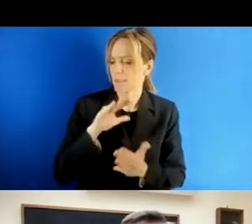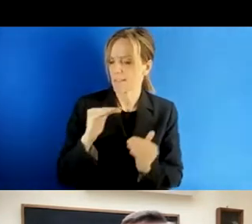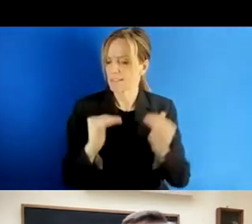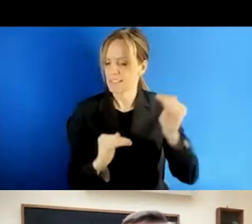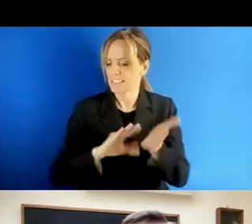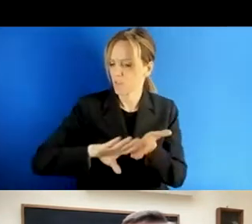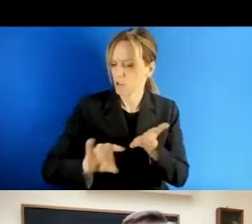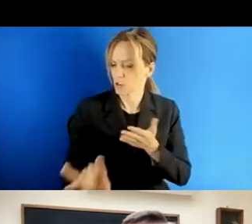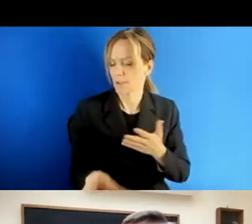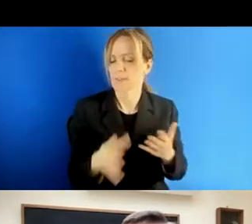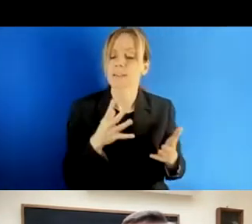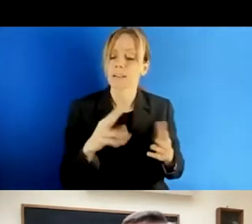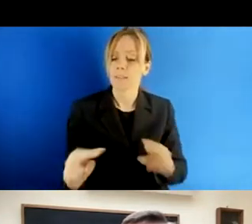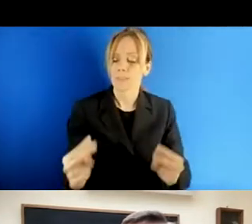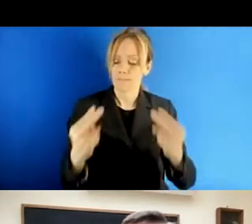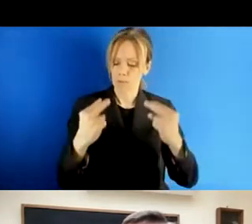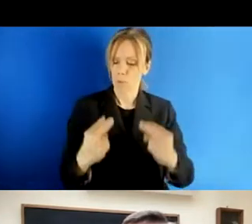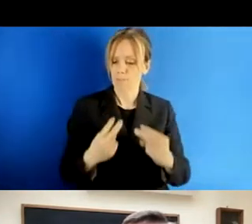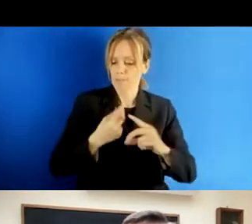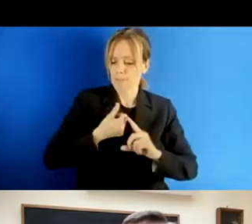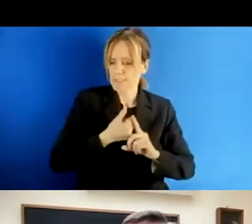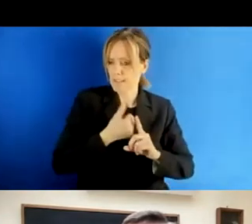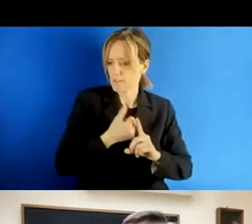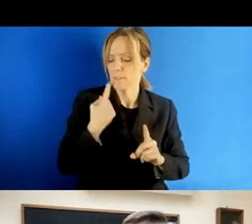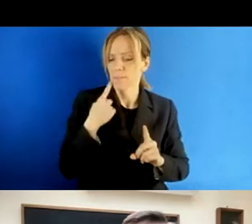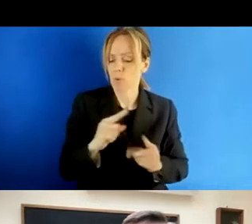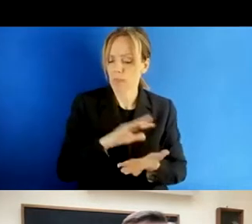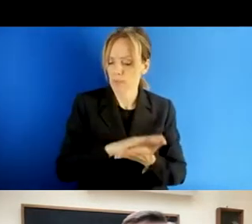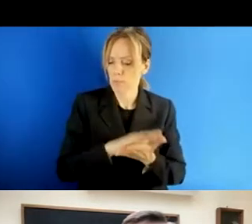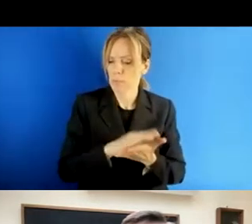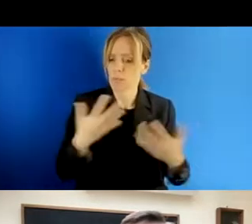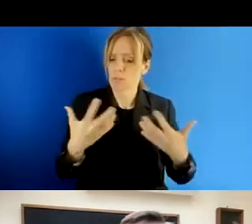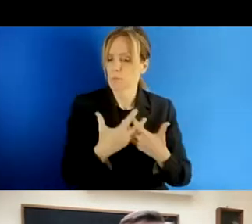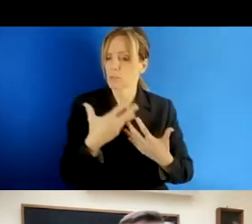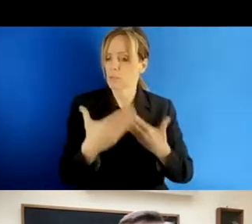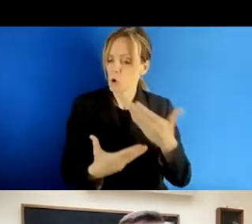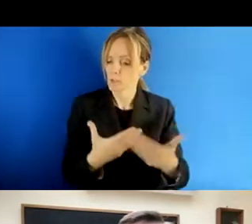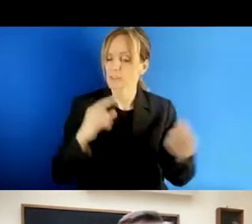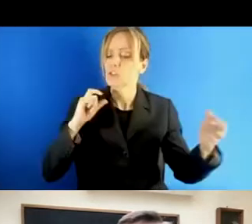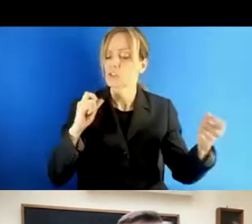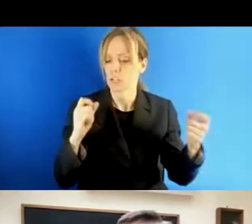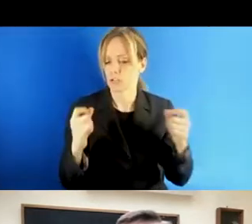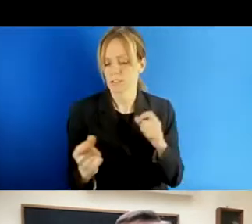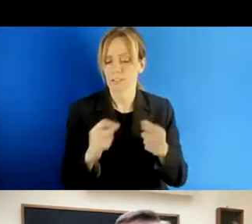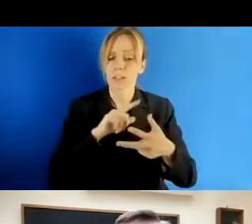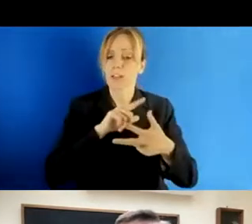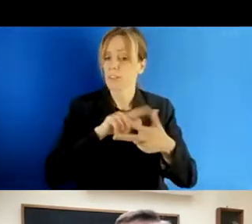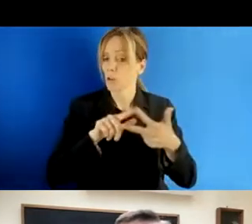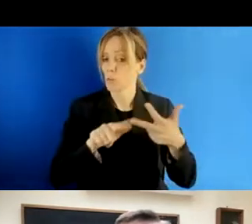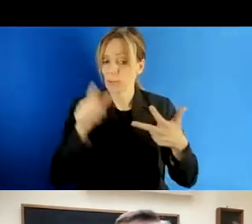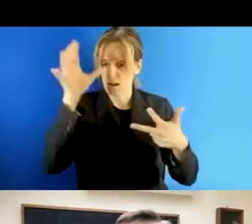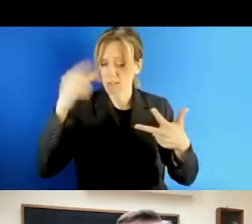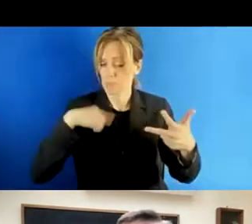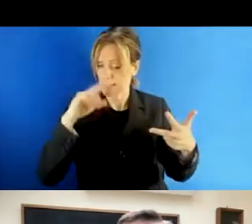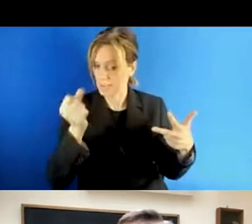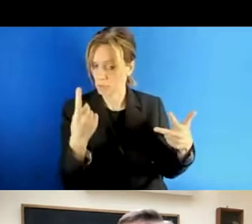of themselves in relation to the academic accommodations process change. There are three concepts that I understand from